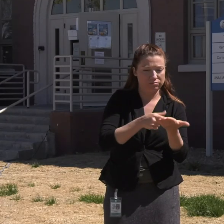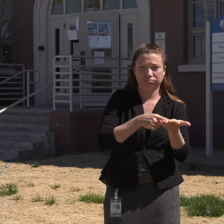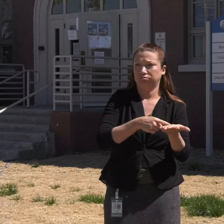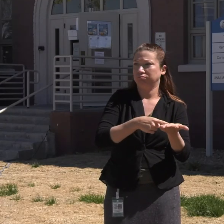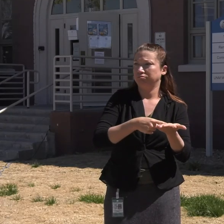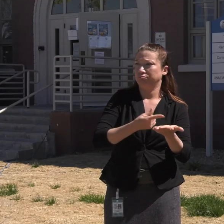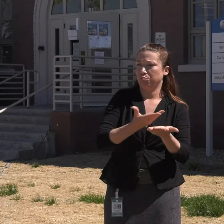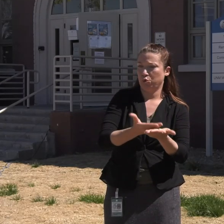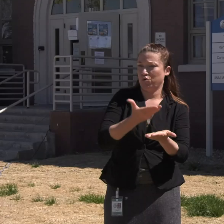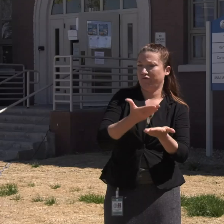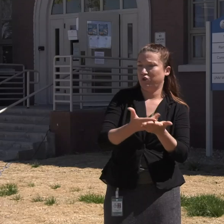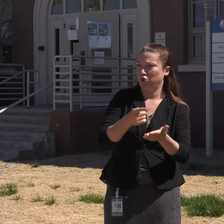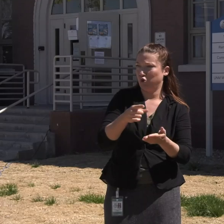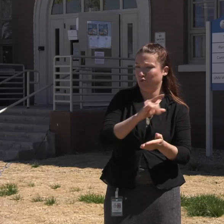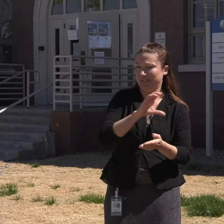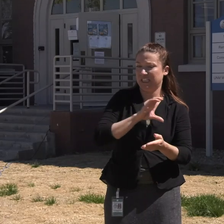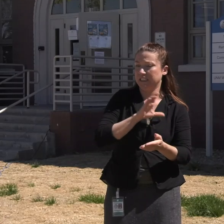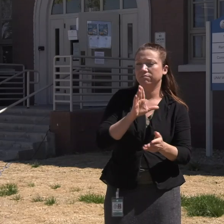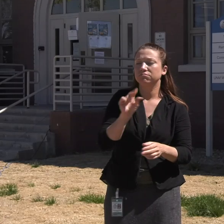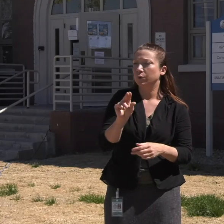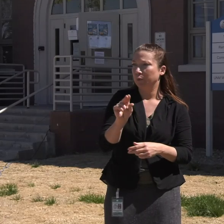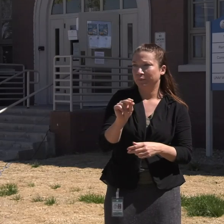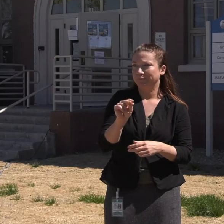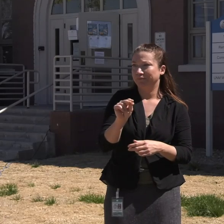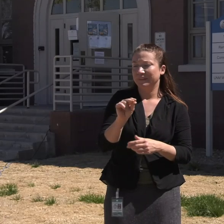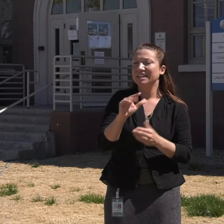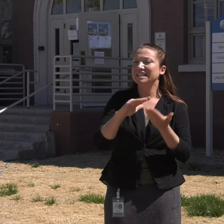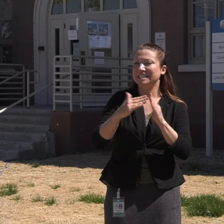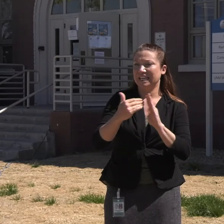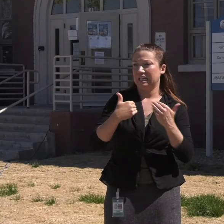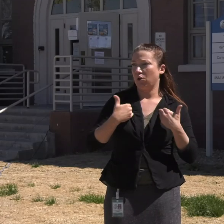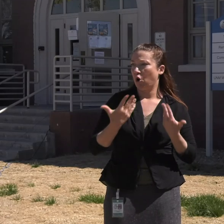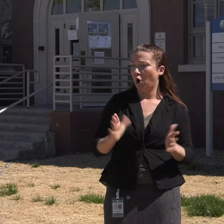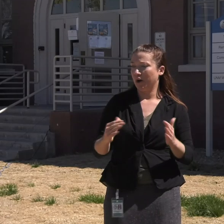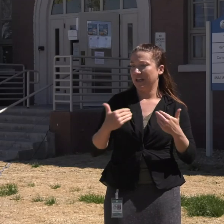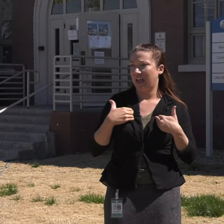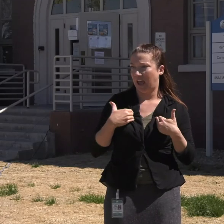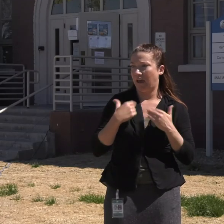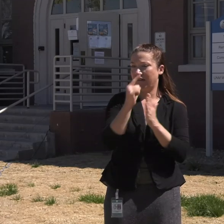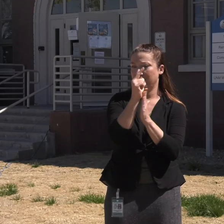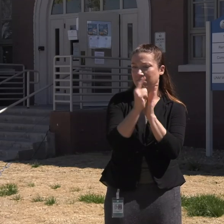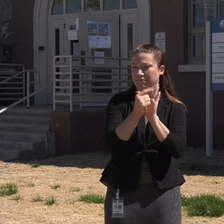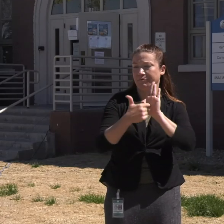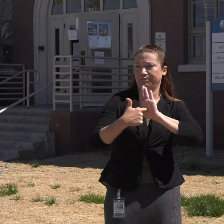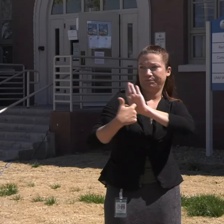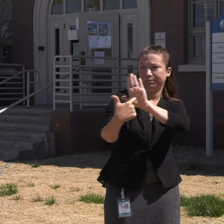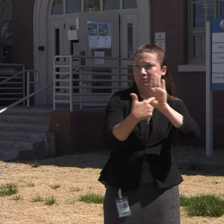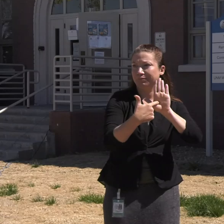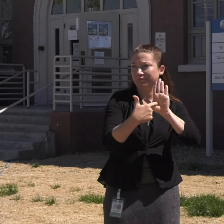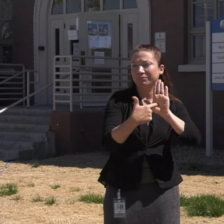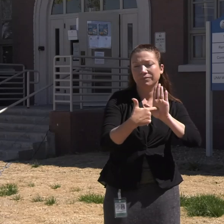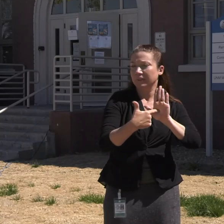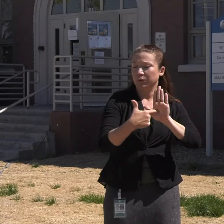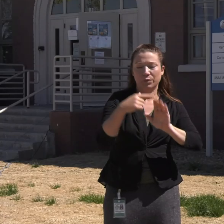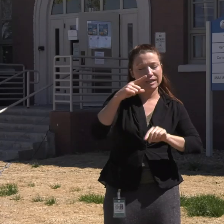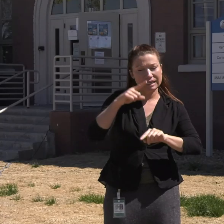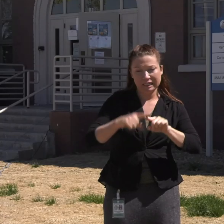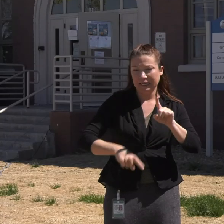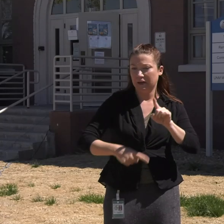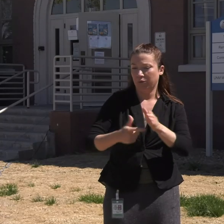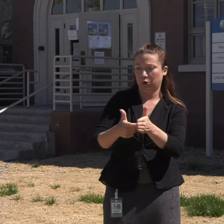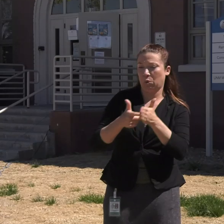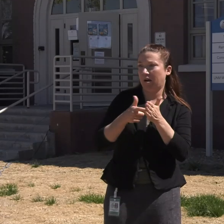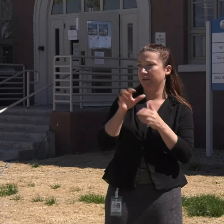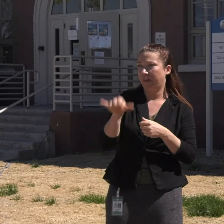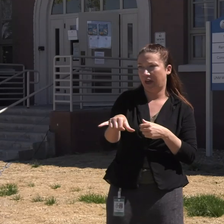That's also all forbidden by a city ordinance. So those questions here are very, that's something you